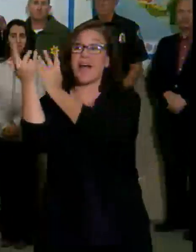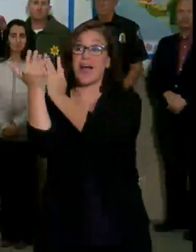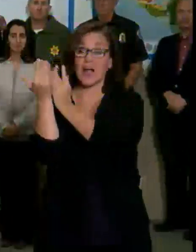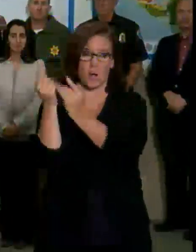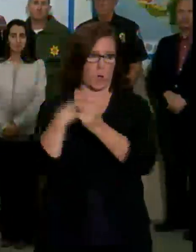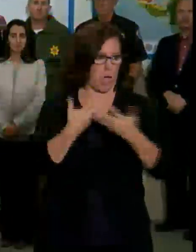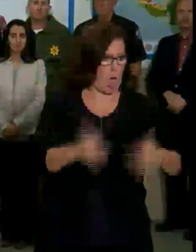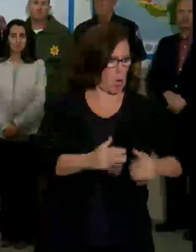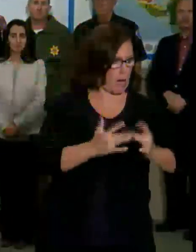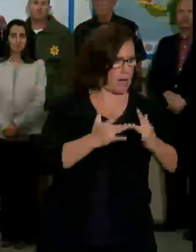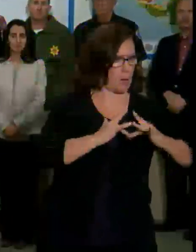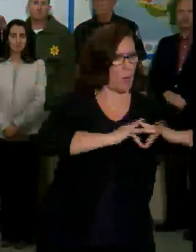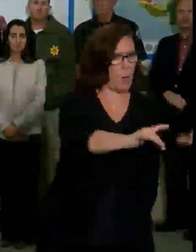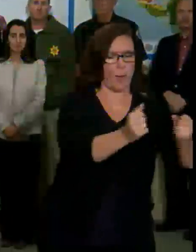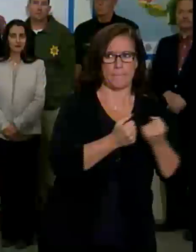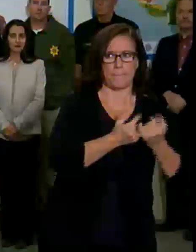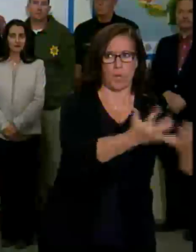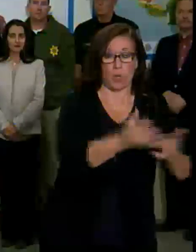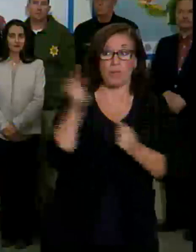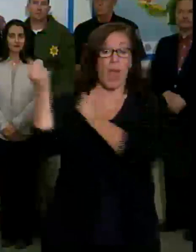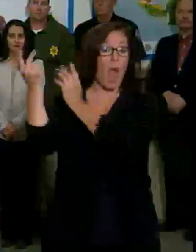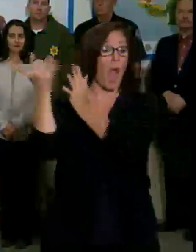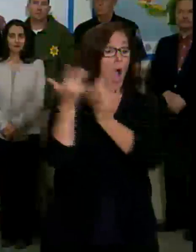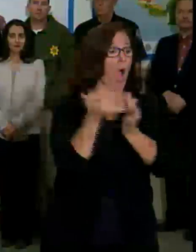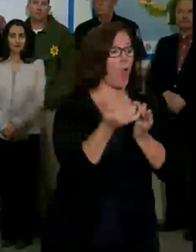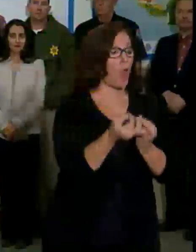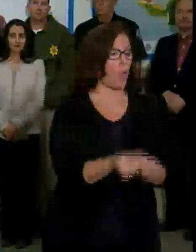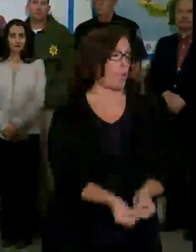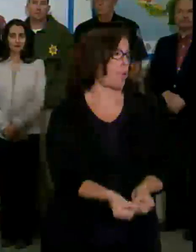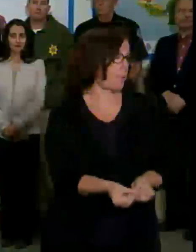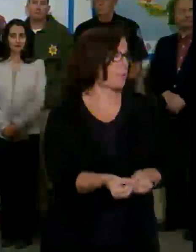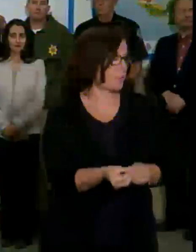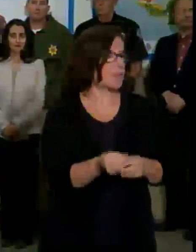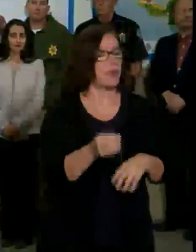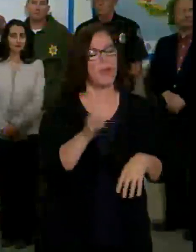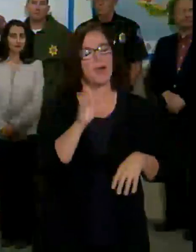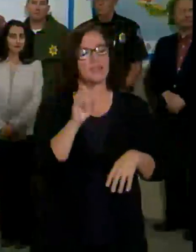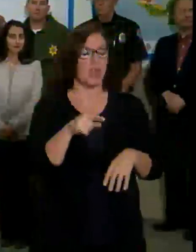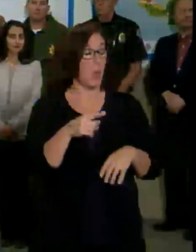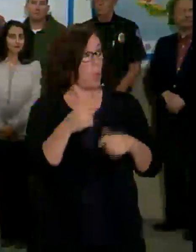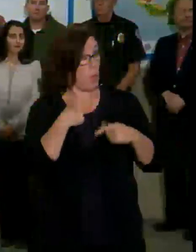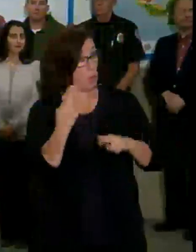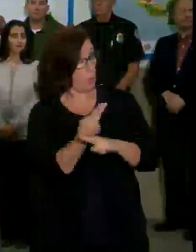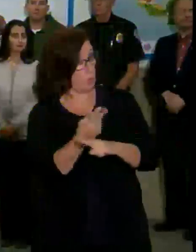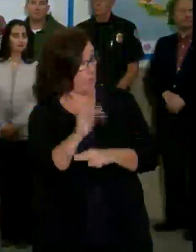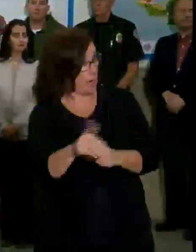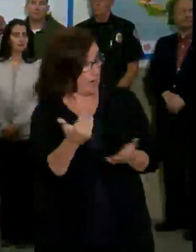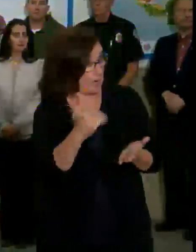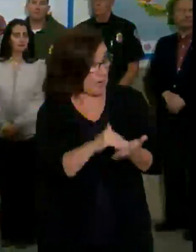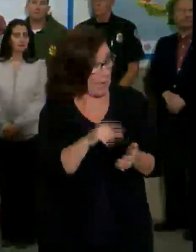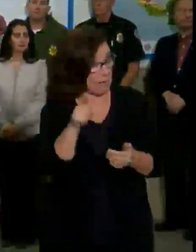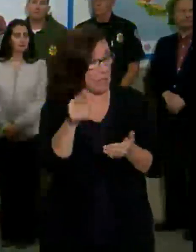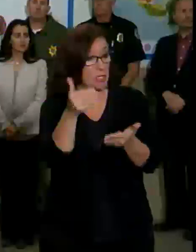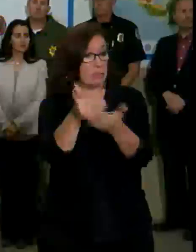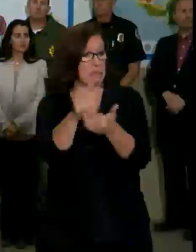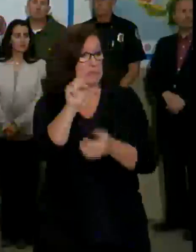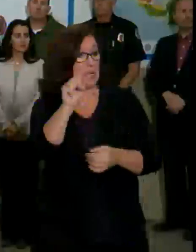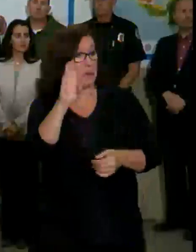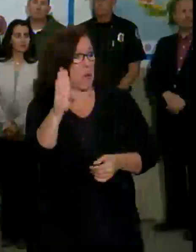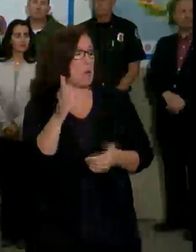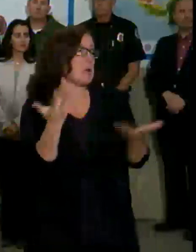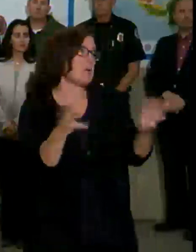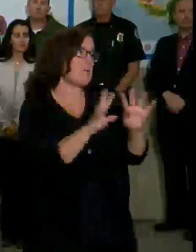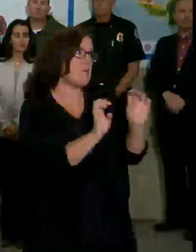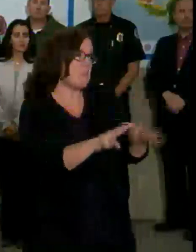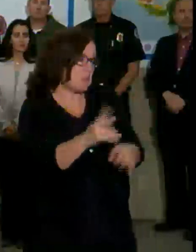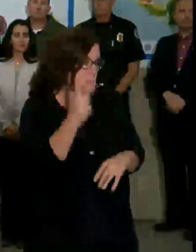in the Carpinteria area. It's more the Montecito towards the Santa Barbara area. Are you anticipating that tonight, or is it just a question of what the meteorologist said? It